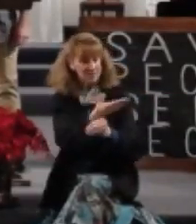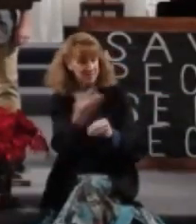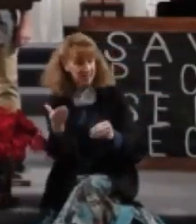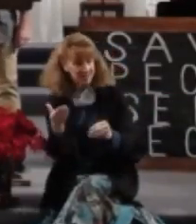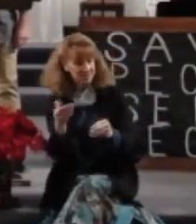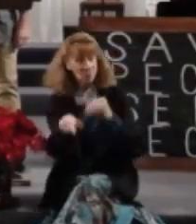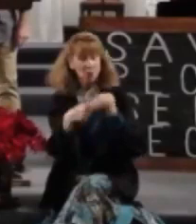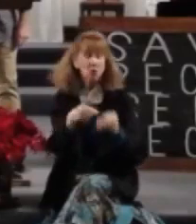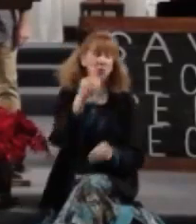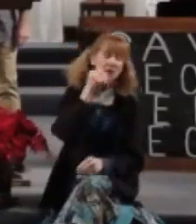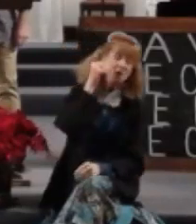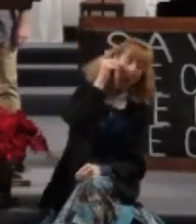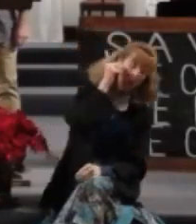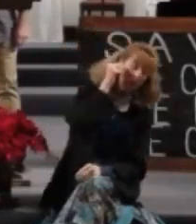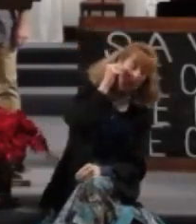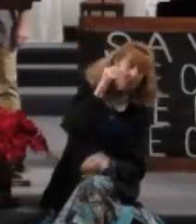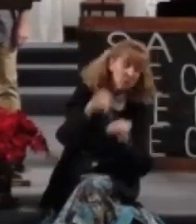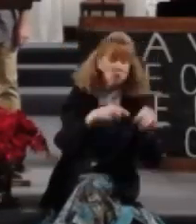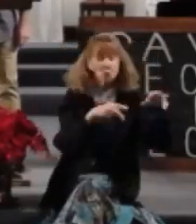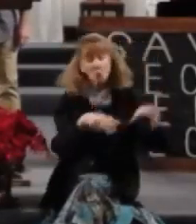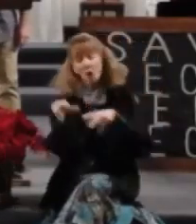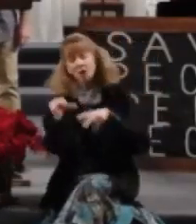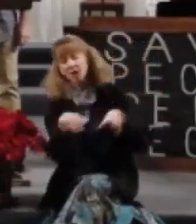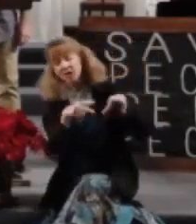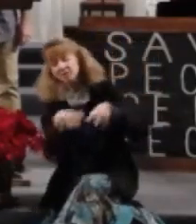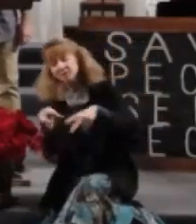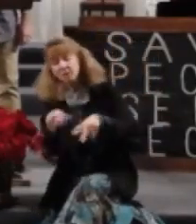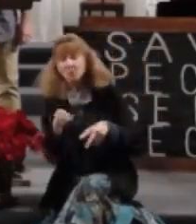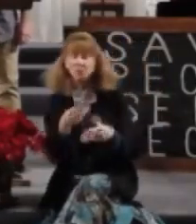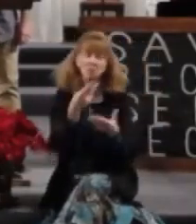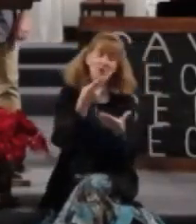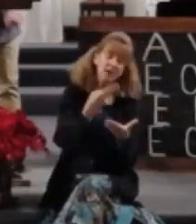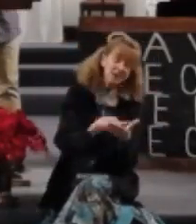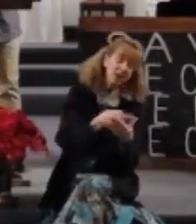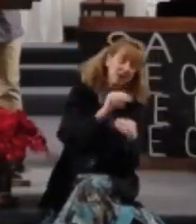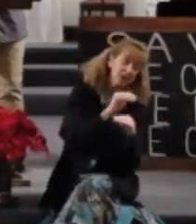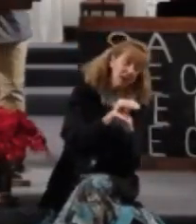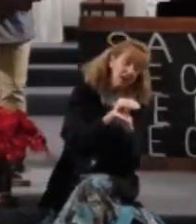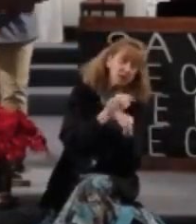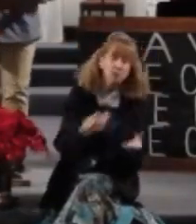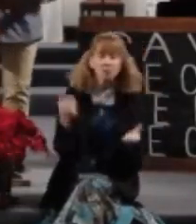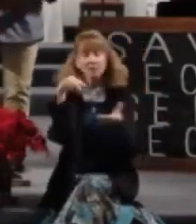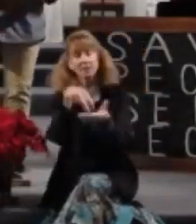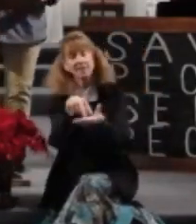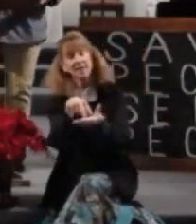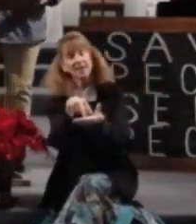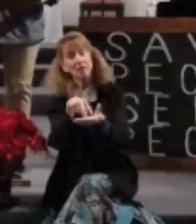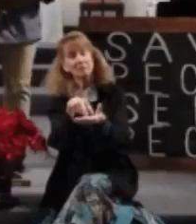you sit at home and when you walk along the road, when you lie down and when you get up."